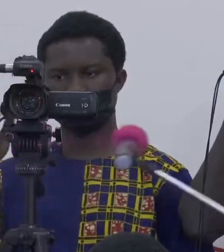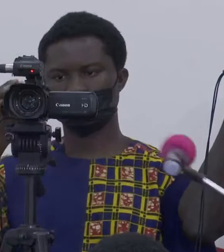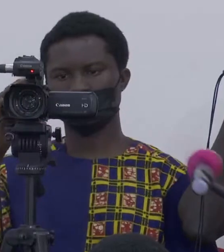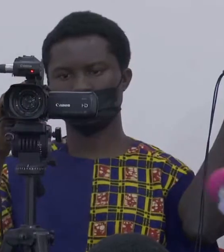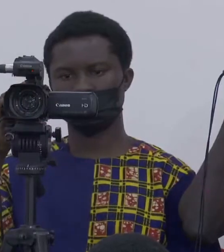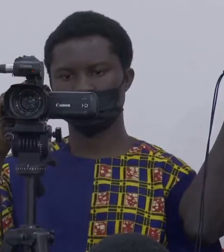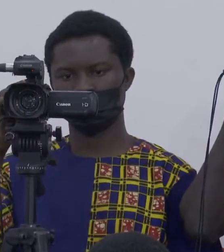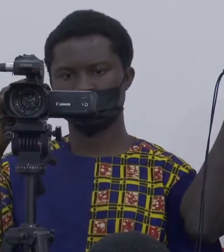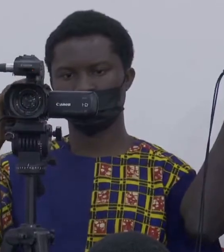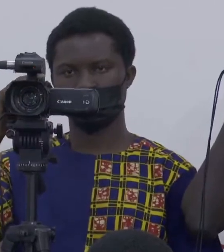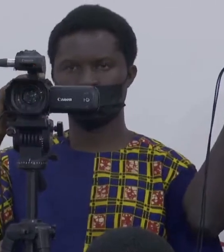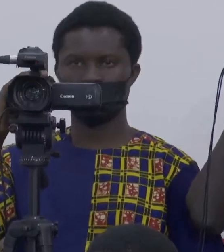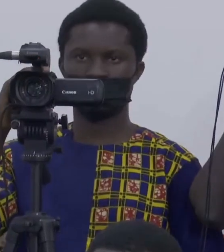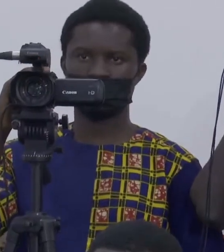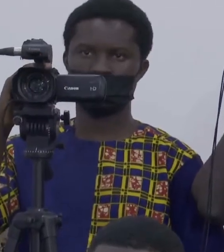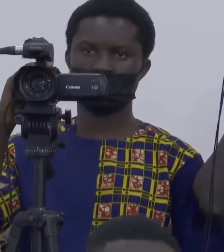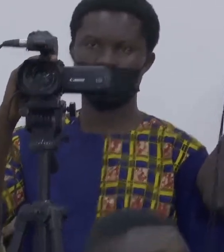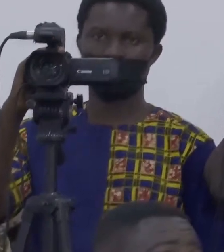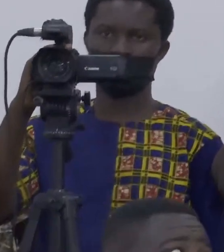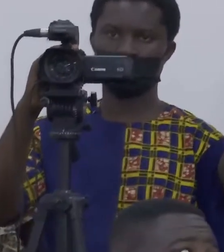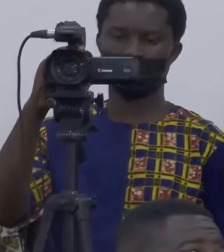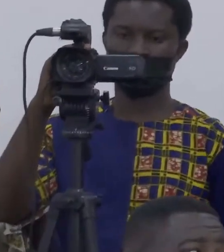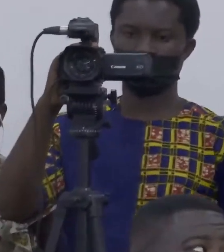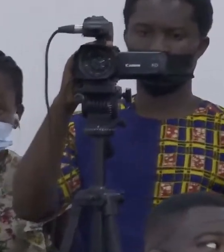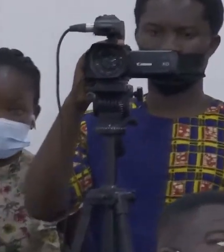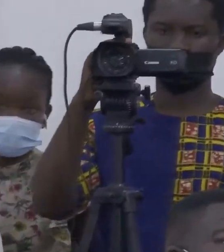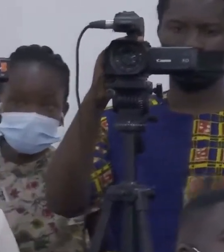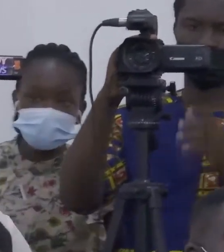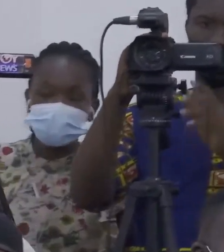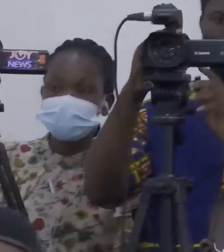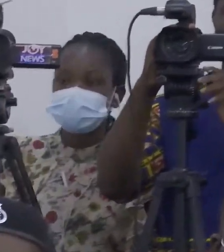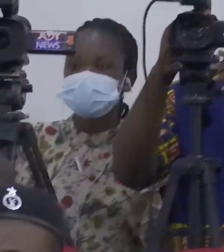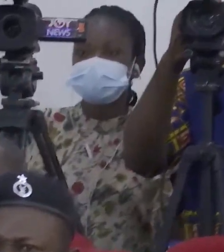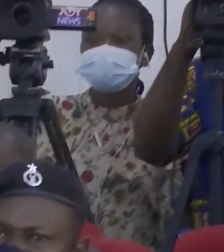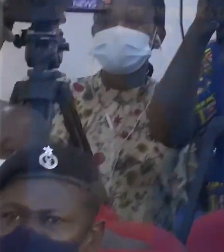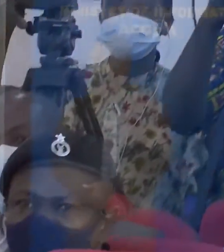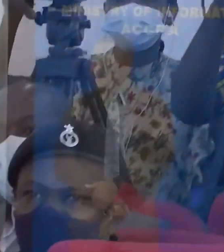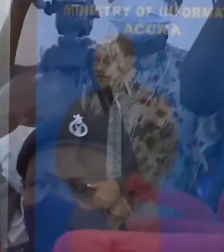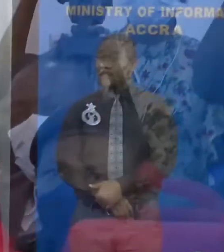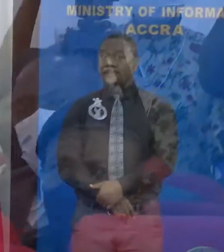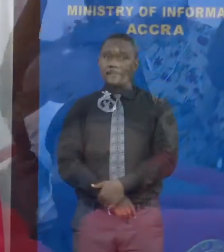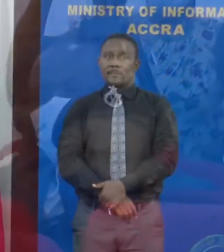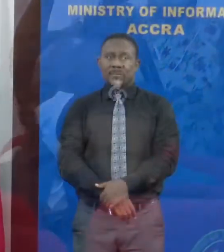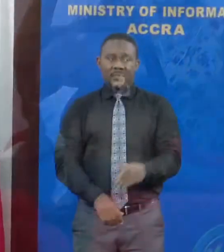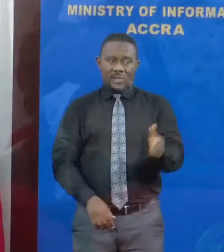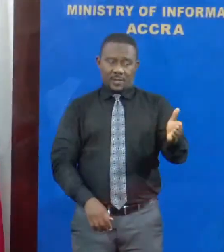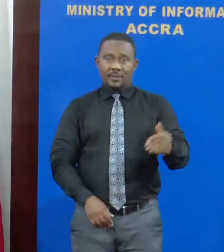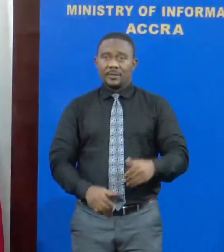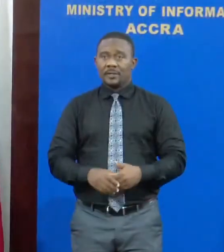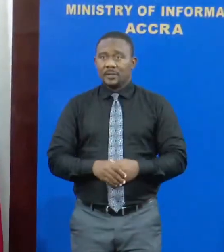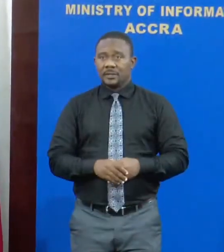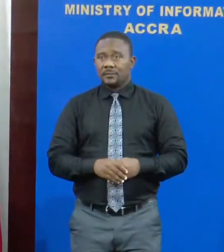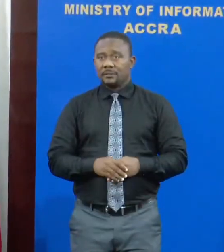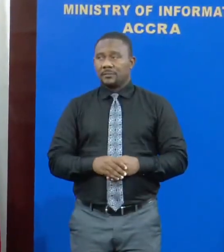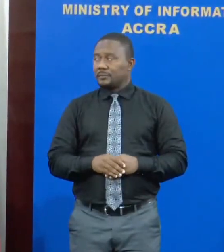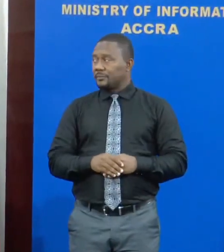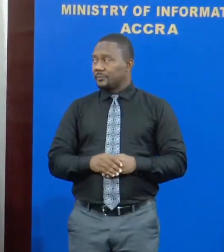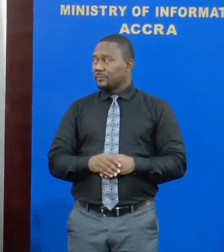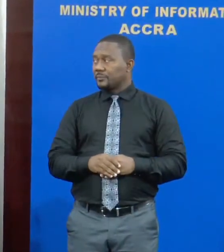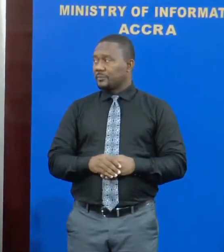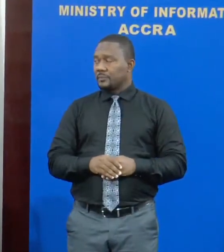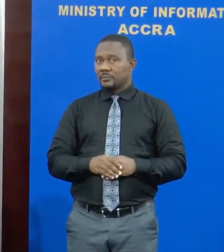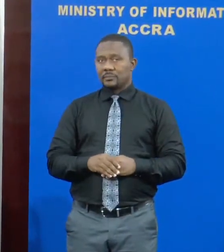Okay. So I think that's Madam Honorable Minister, the question probably belongs to the DJ. SNIT